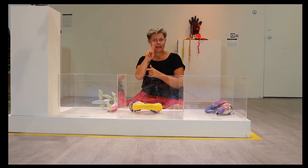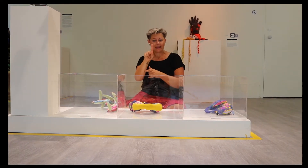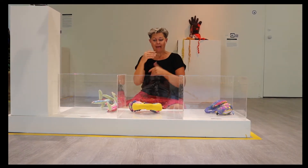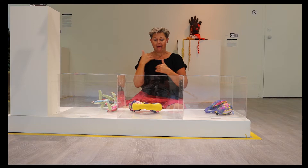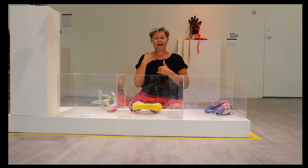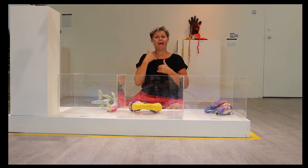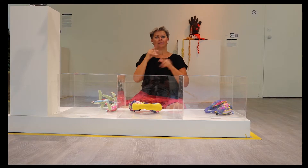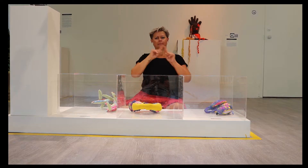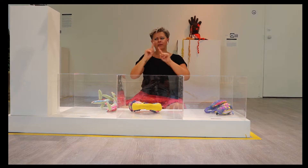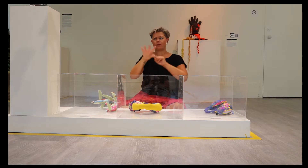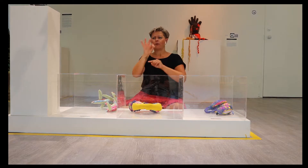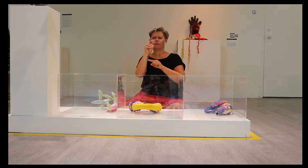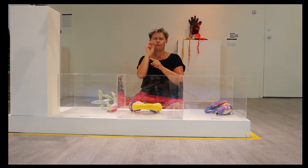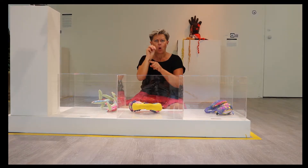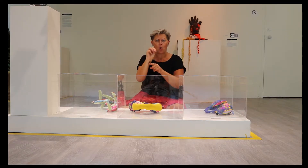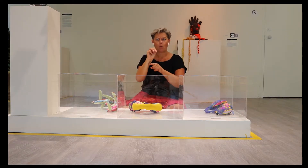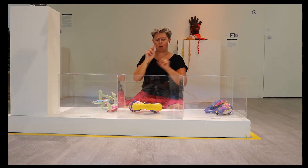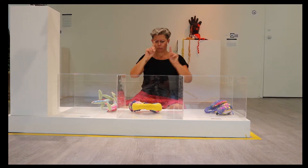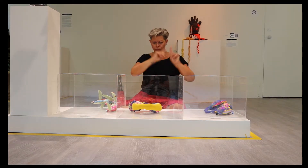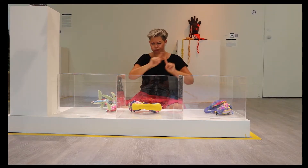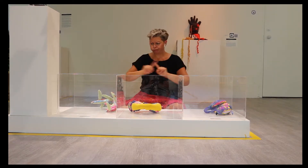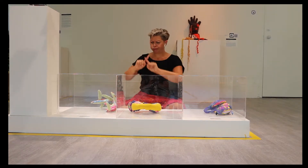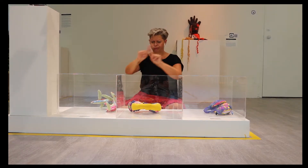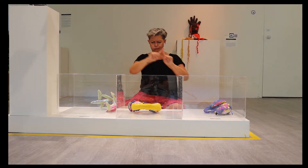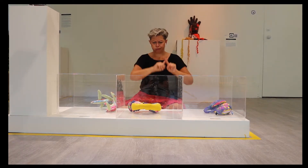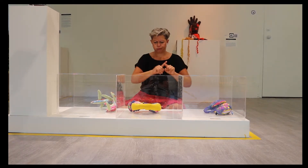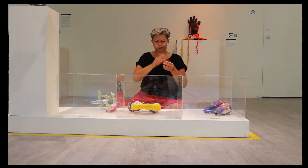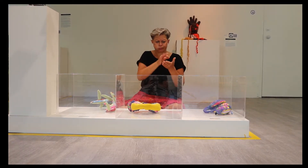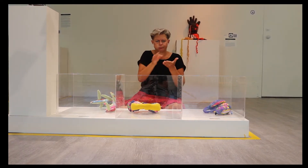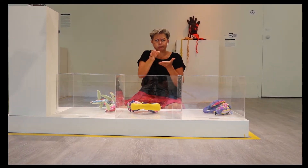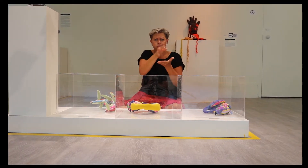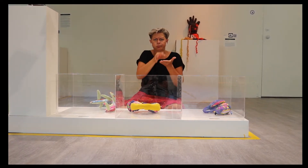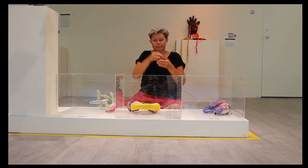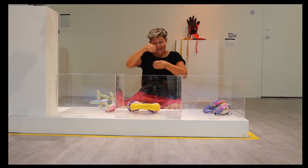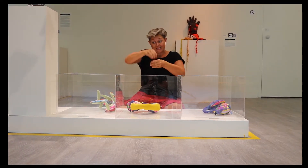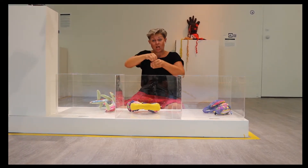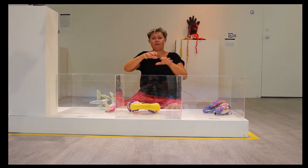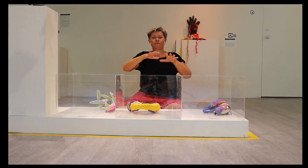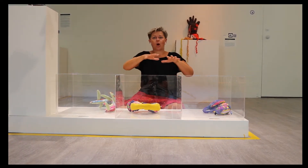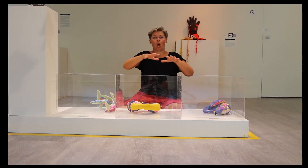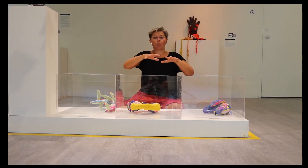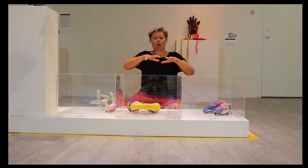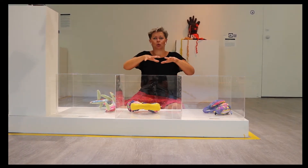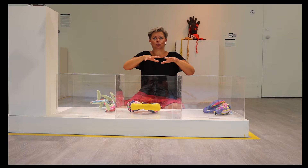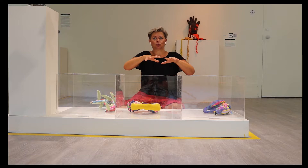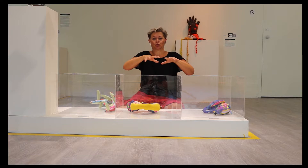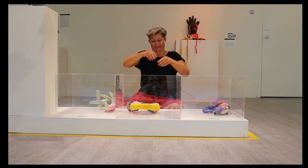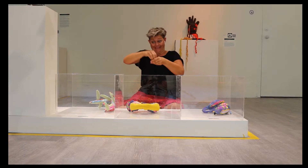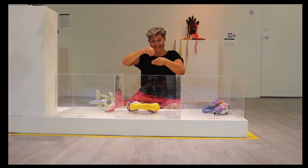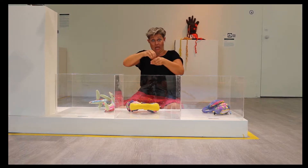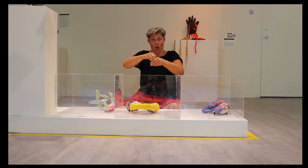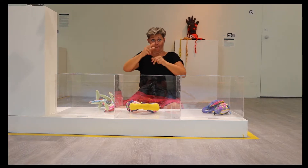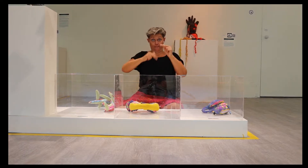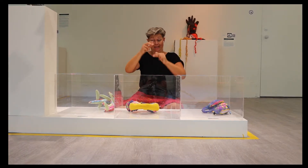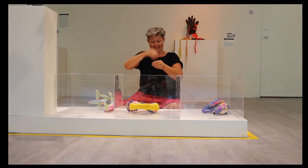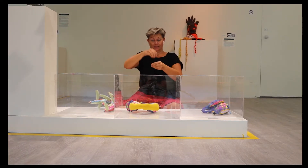foam, and embellished with paillettes. Embedded inside will be vibrators that will generate the movement for each